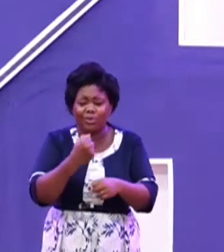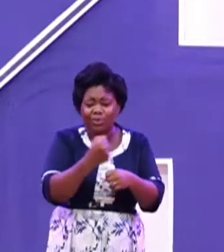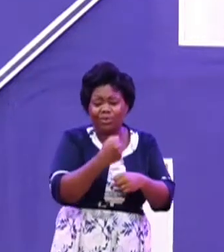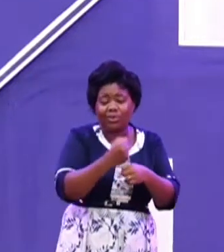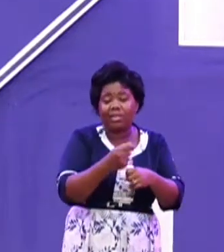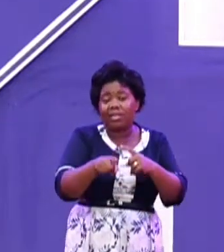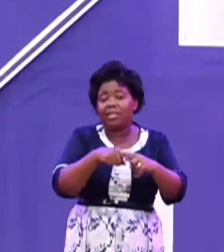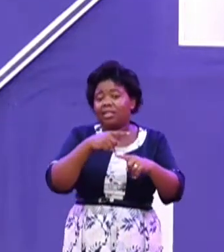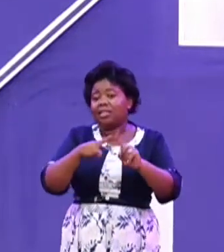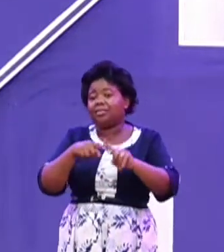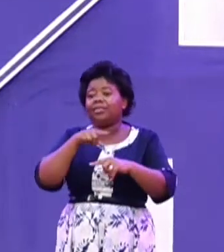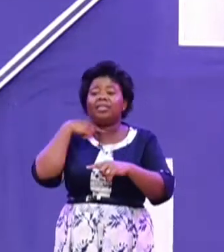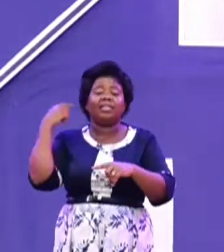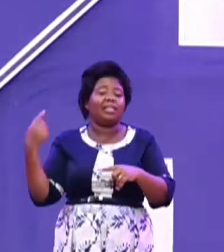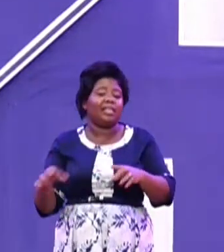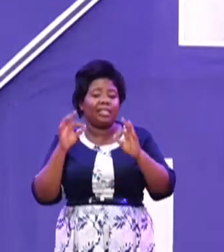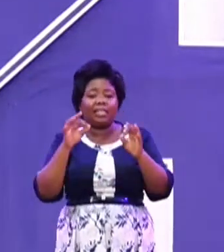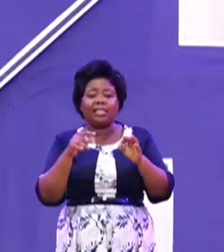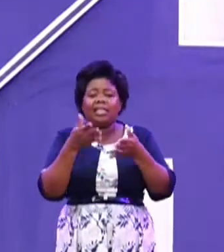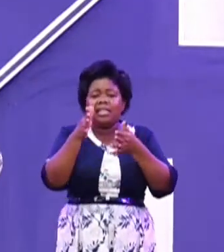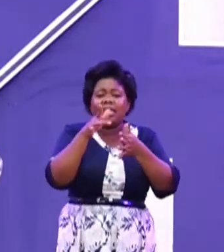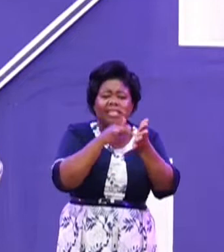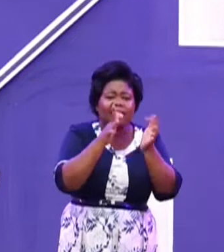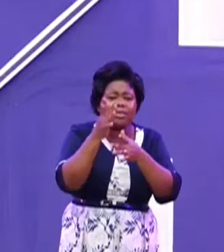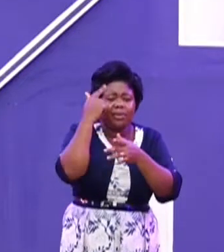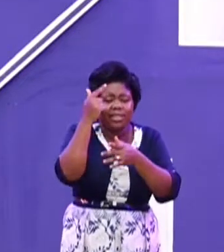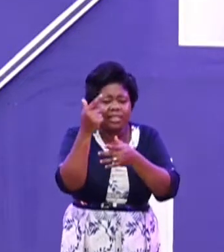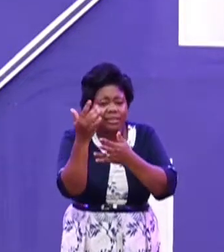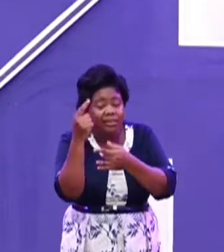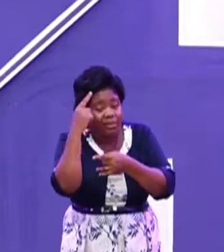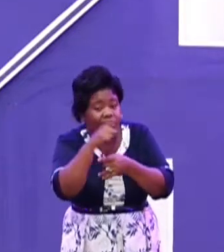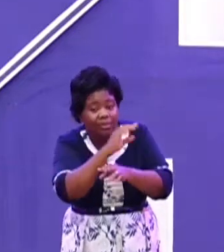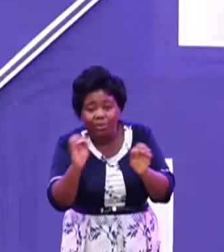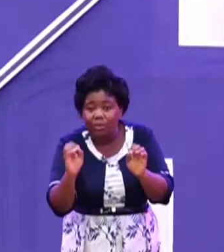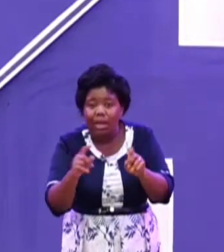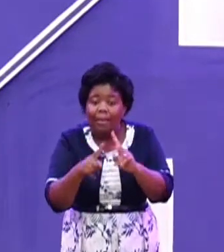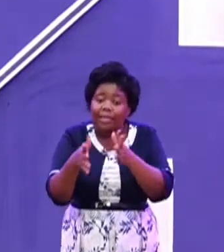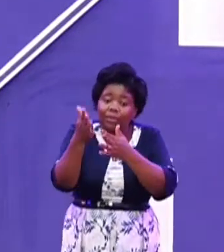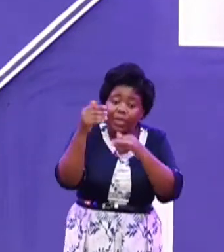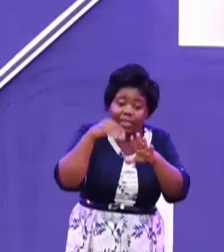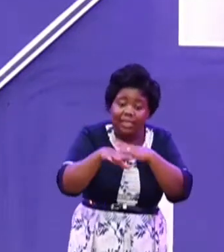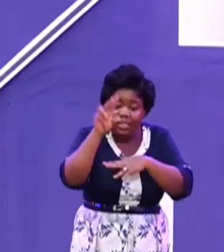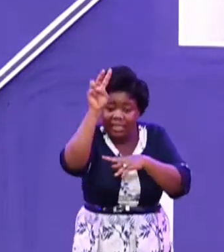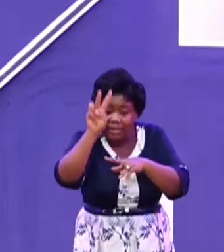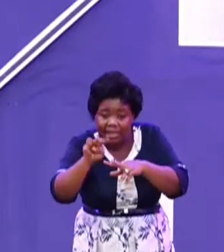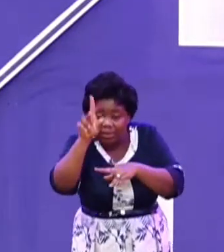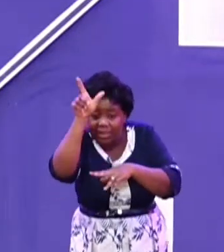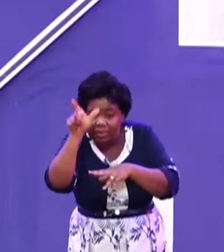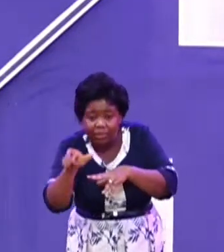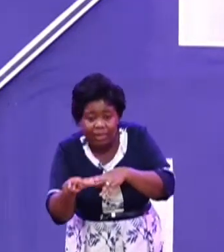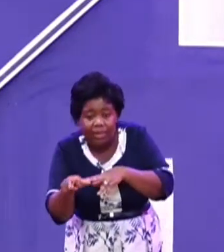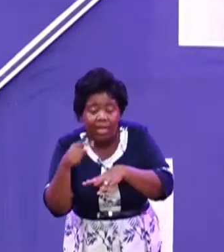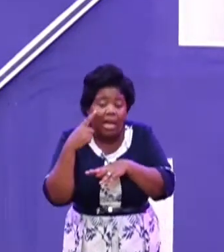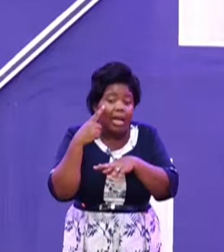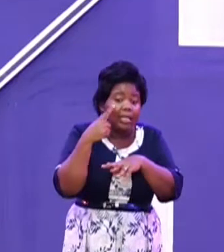Mama. And we do all that. That is not what Jesus is waiting for. He's waiting in this lowly person